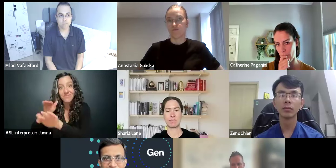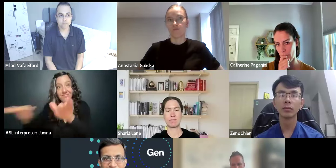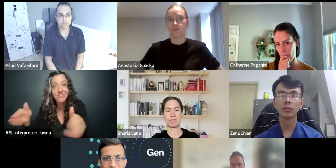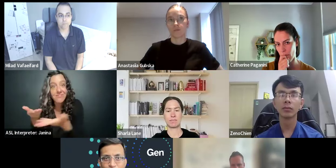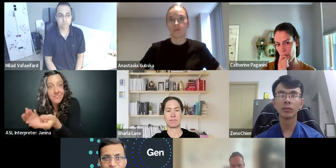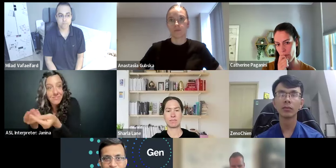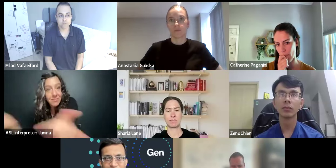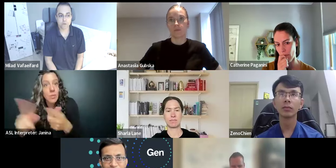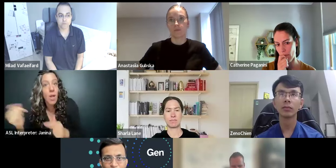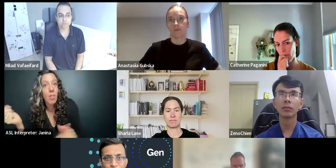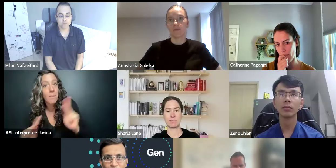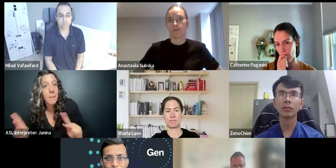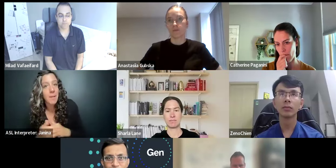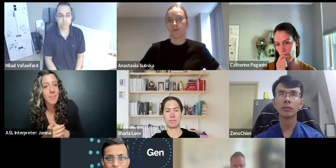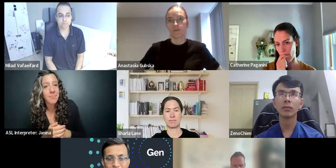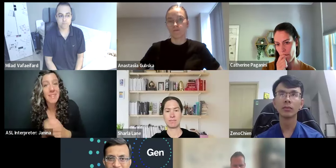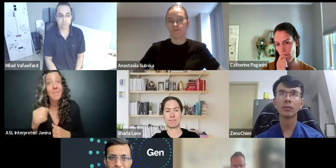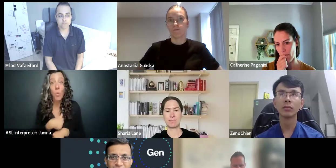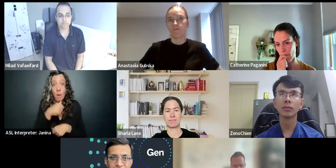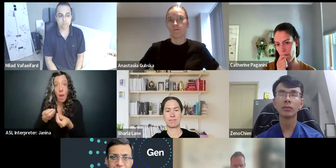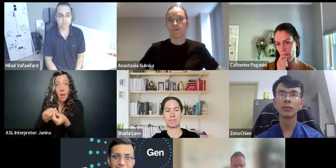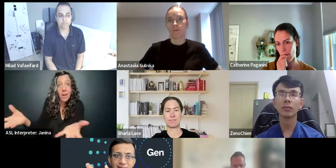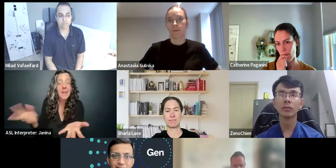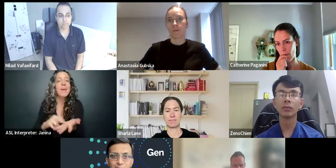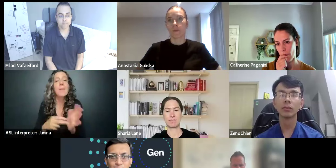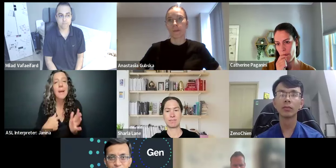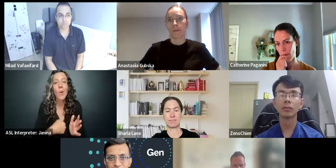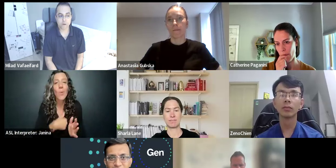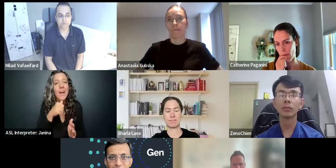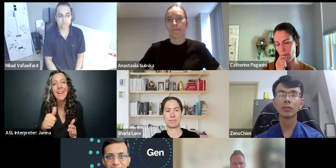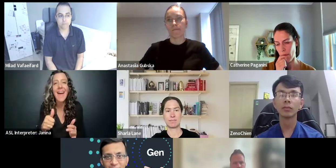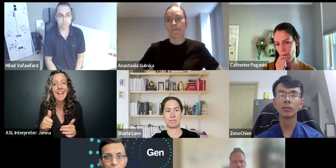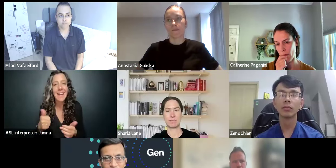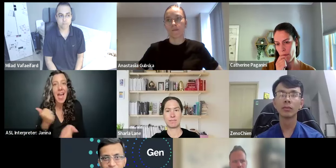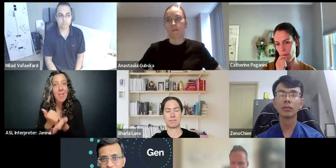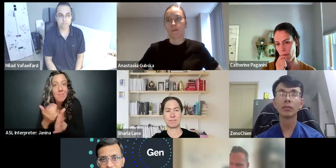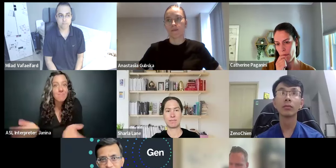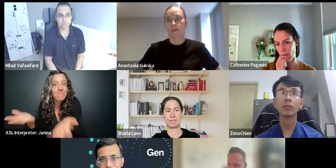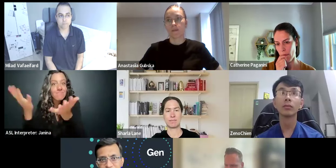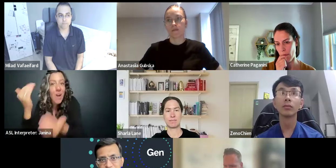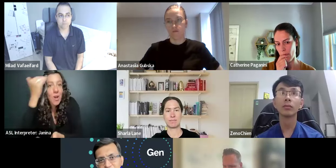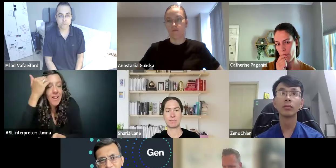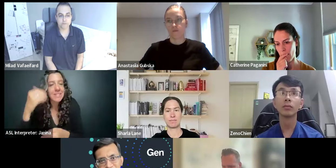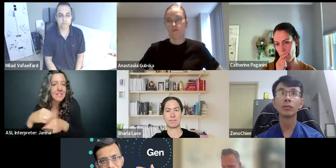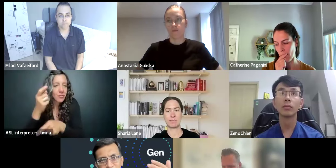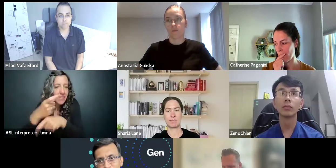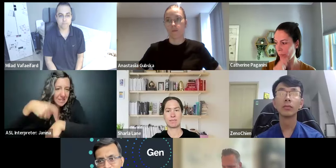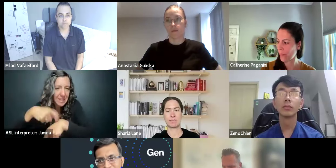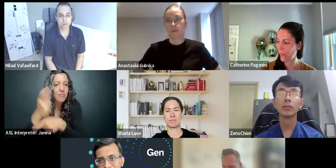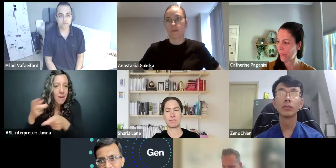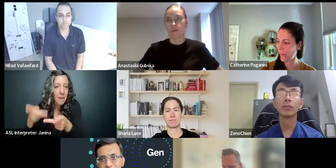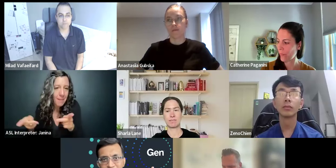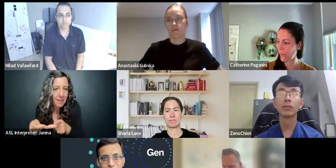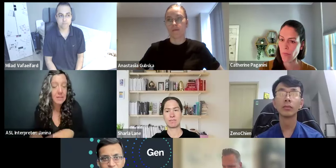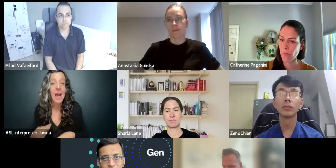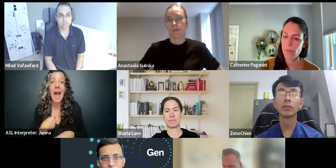expecting. Because then we are not bringing awareness at the right point of time in the right way. Maybe publishing this document